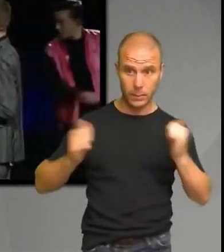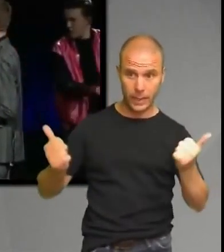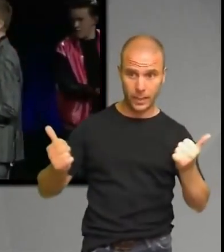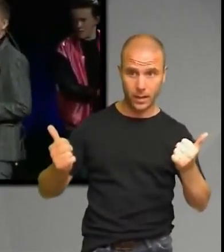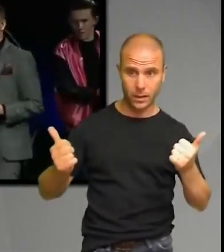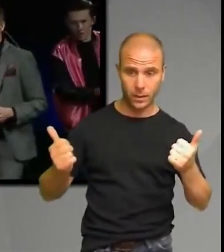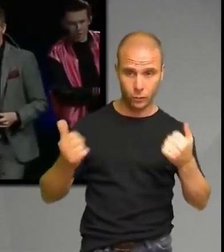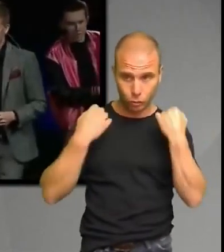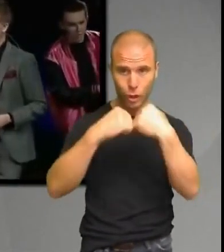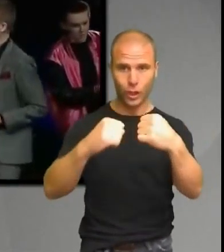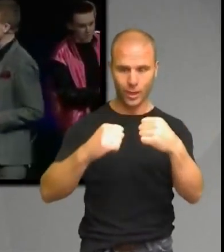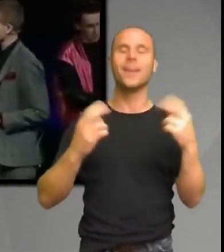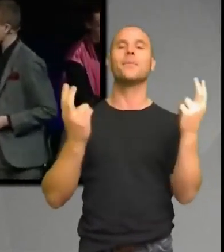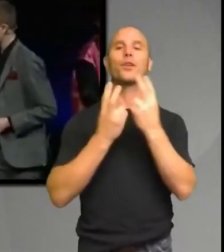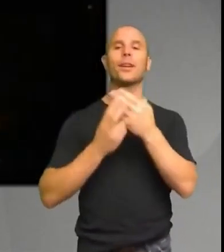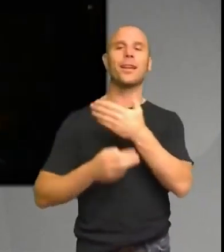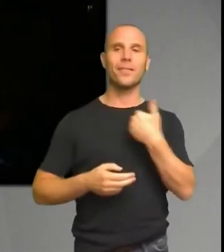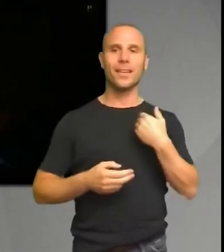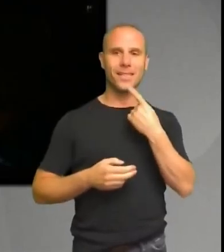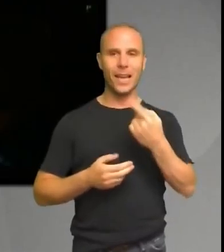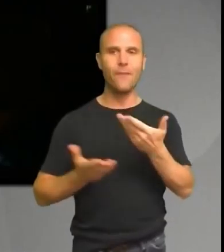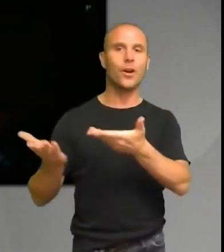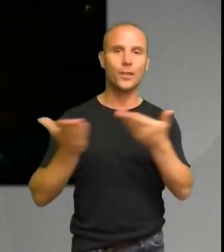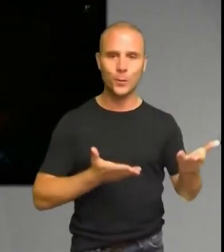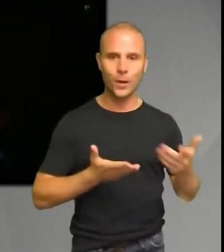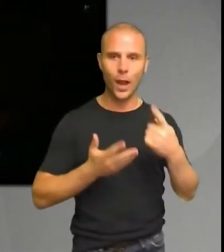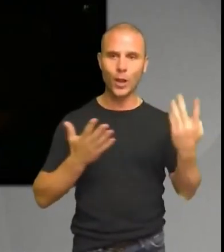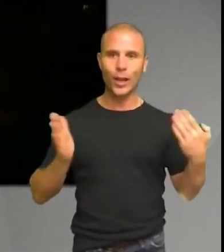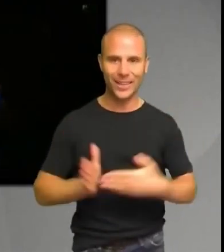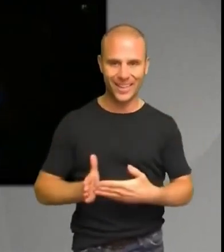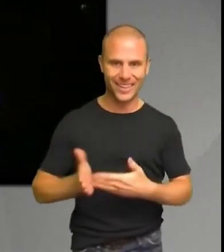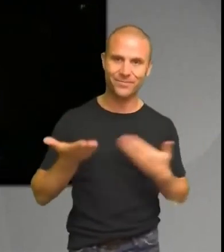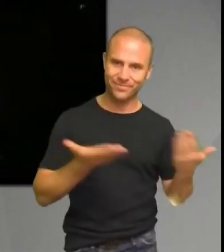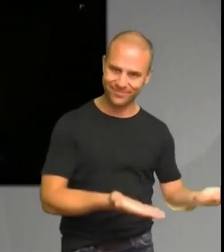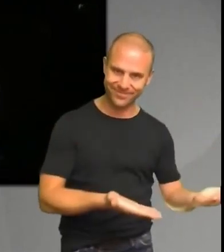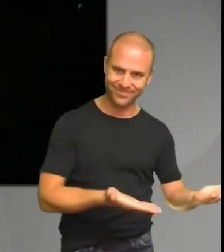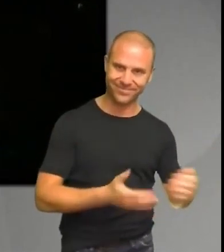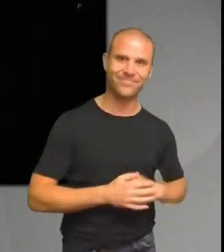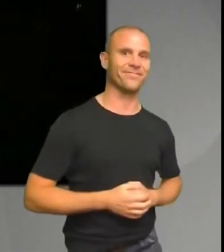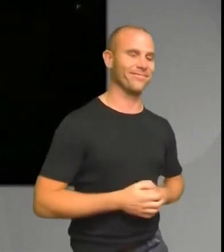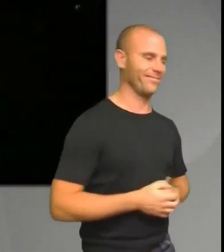Reggar och klara. Ja, Då ganska. säger vi varsågoda. Lycka till. Den håller jag.